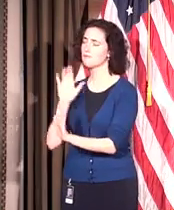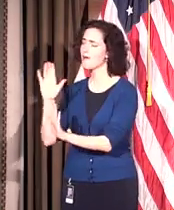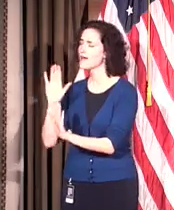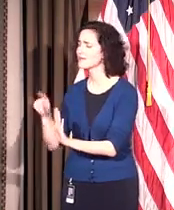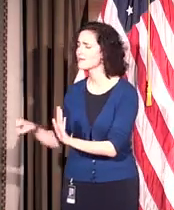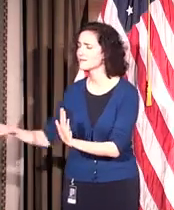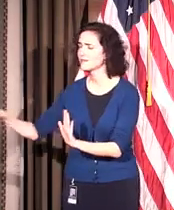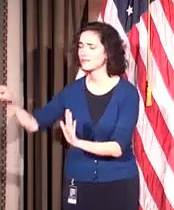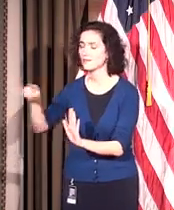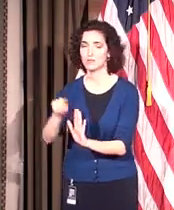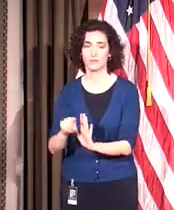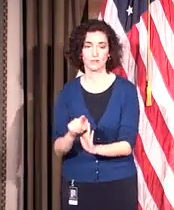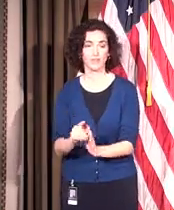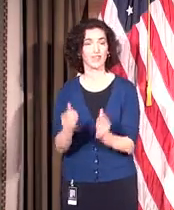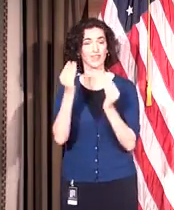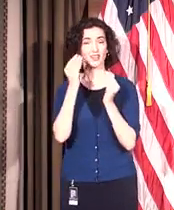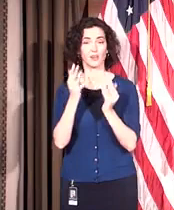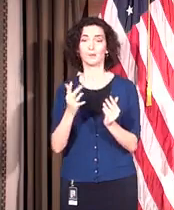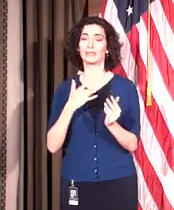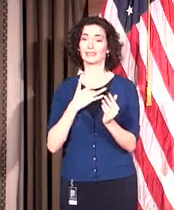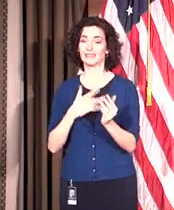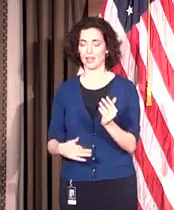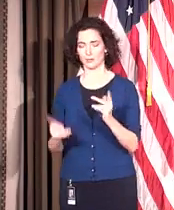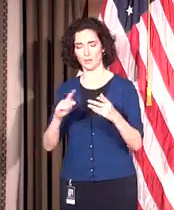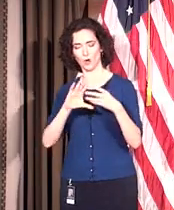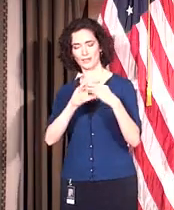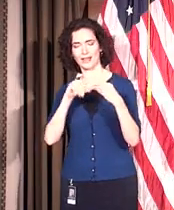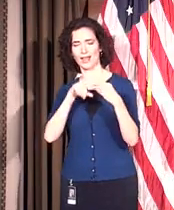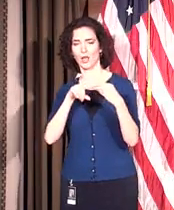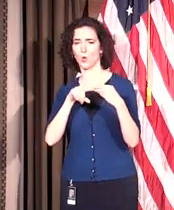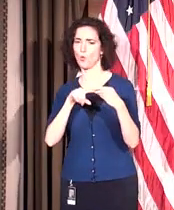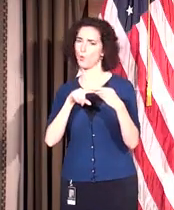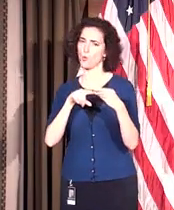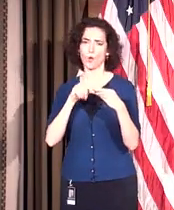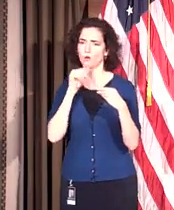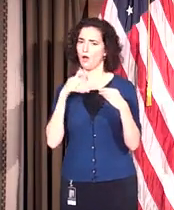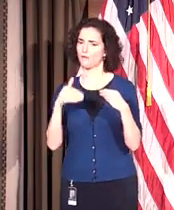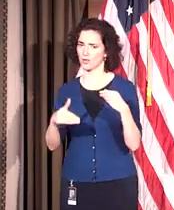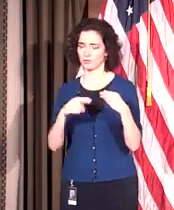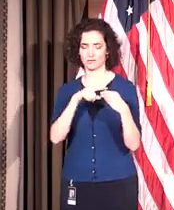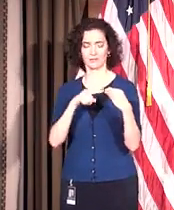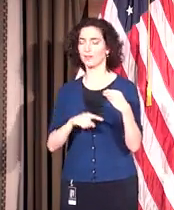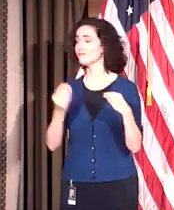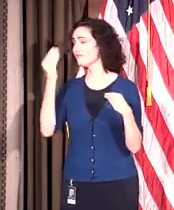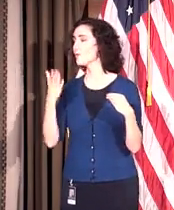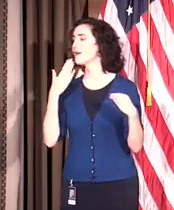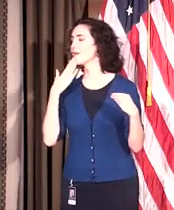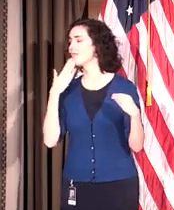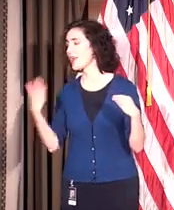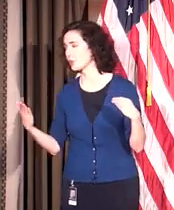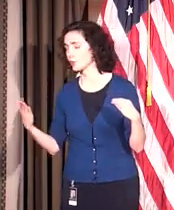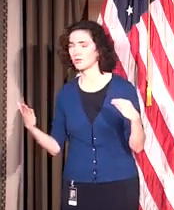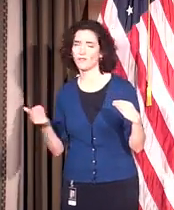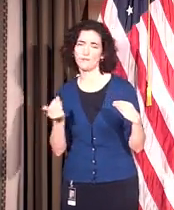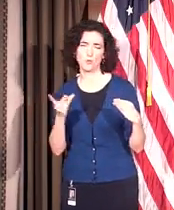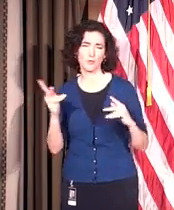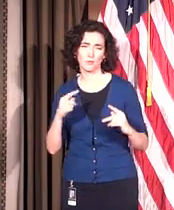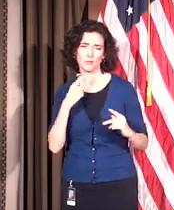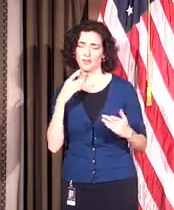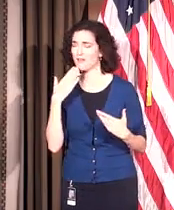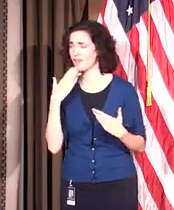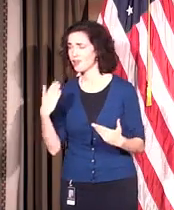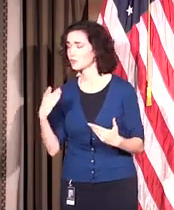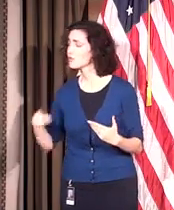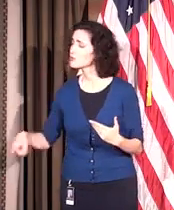you may not hear these words often enough, so I'm going to say them now. Thank you. Thank you for